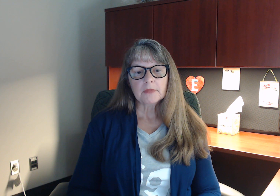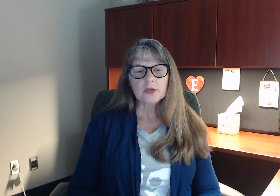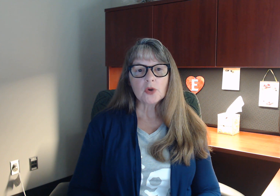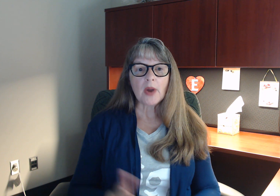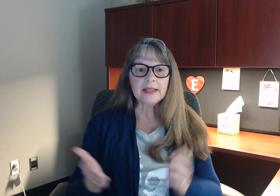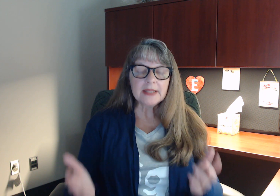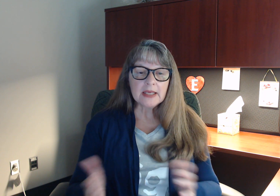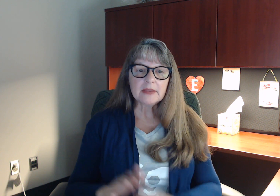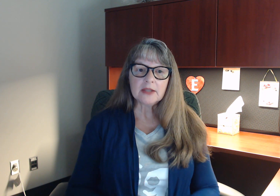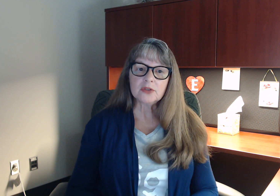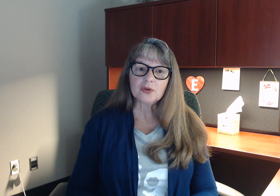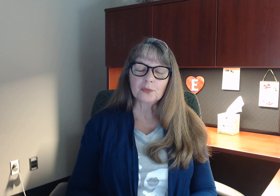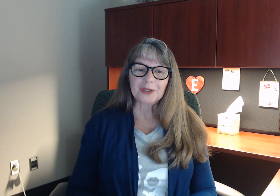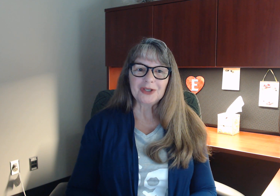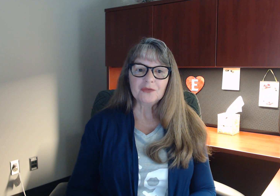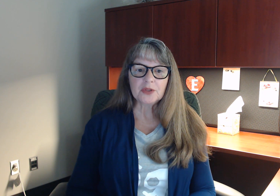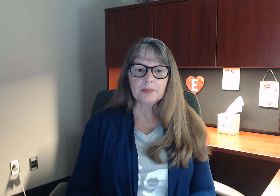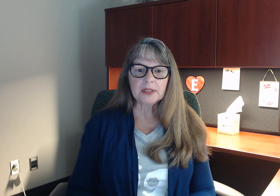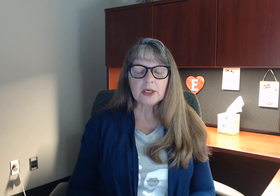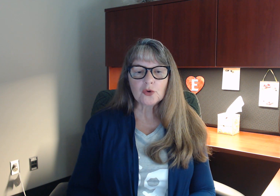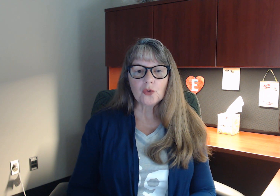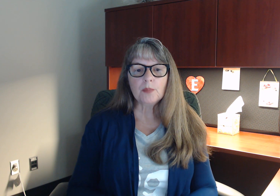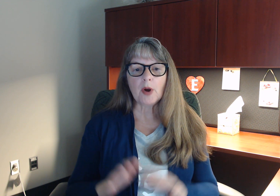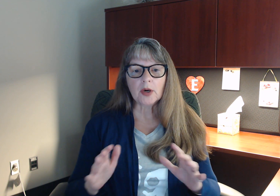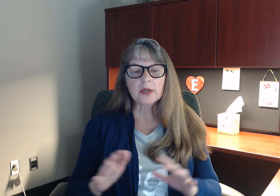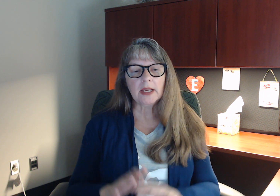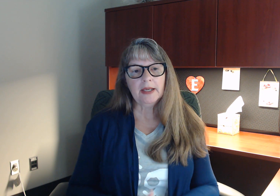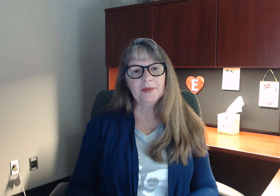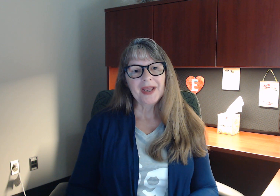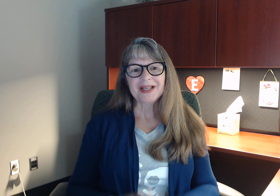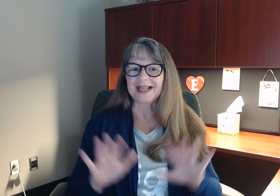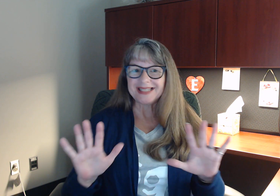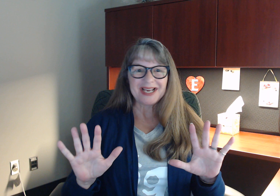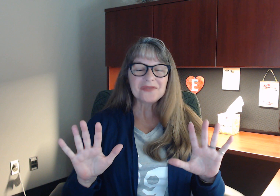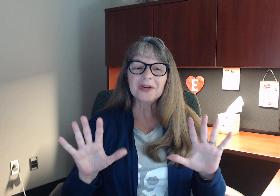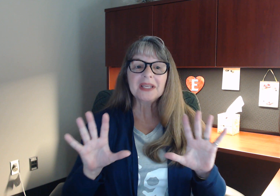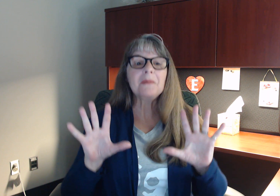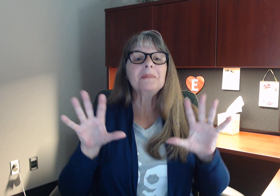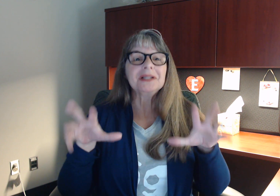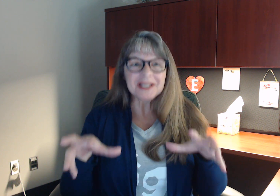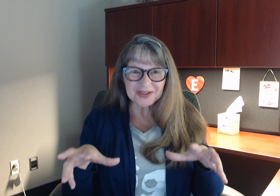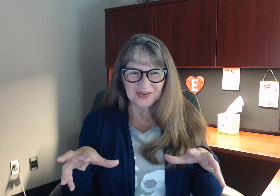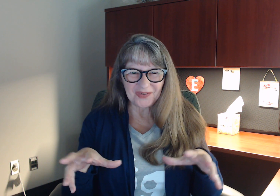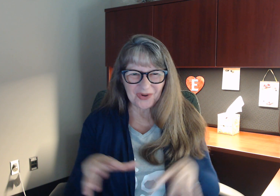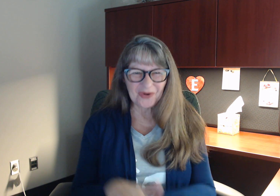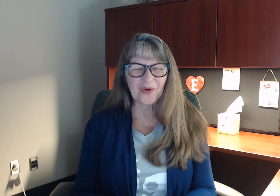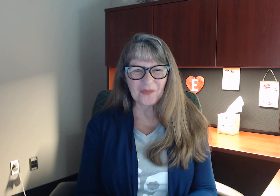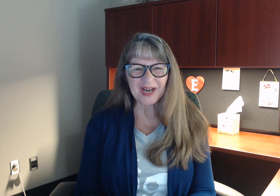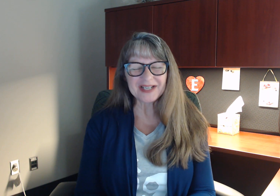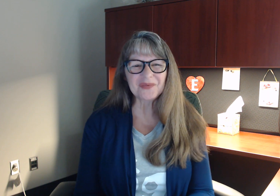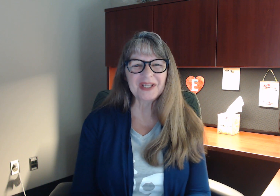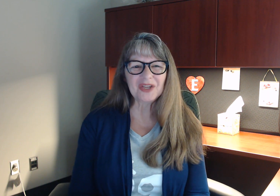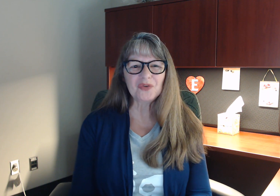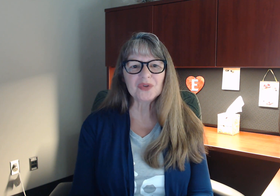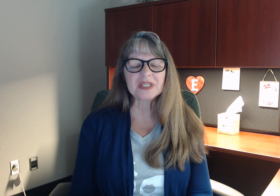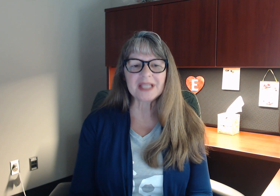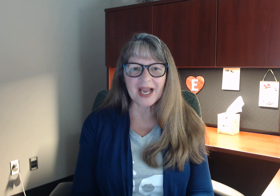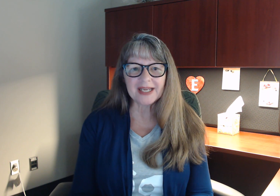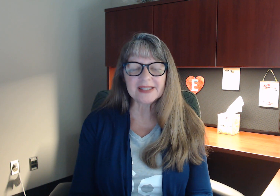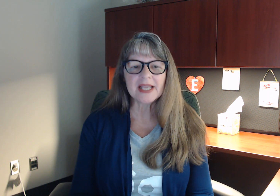So I think that's really good for the political part. Like I said, I didn't want to get political, but I did want to give you the signs so